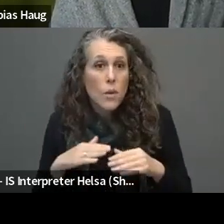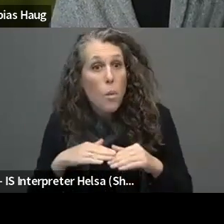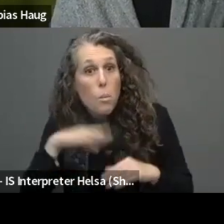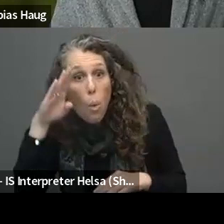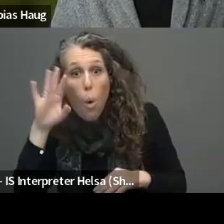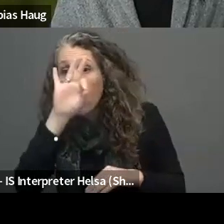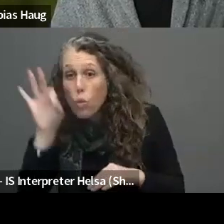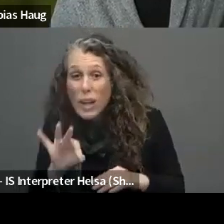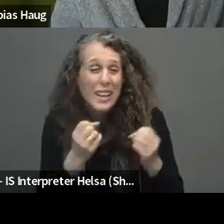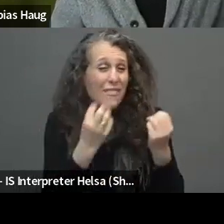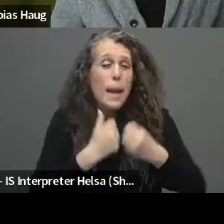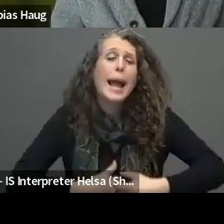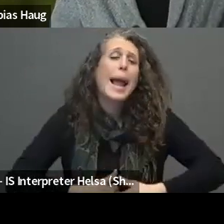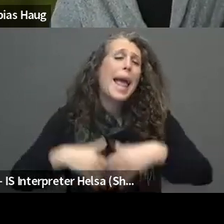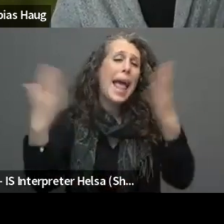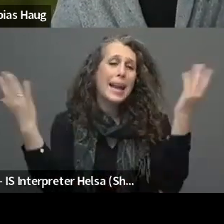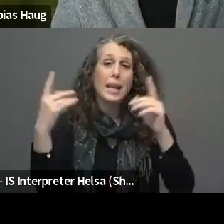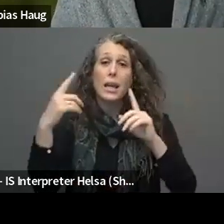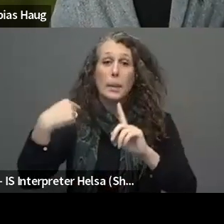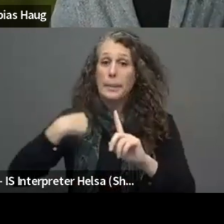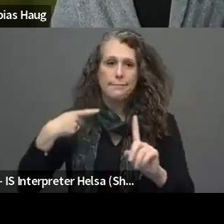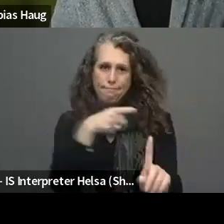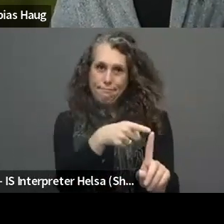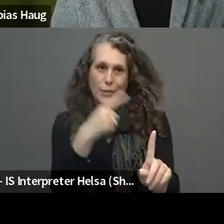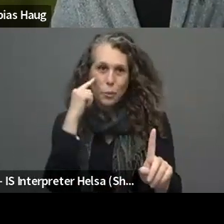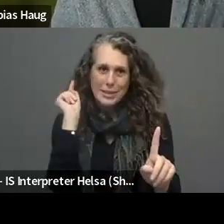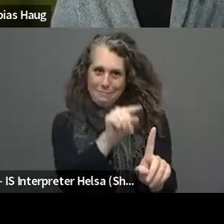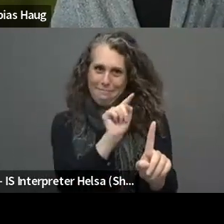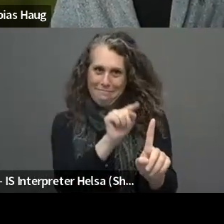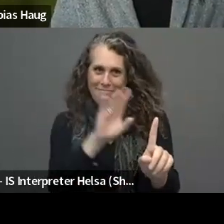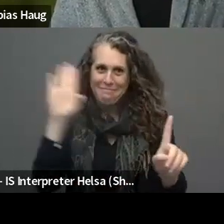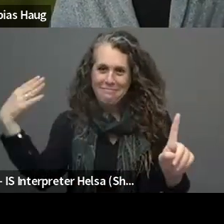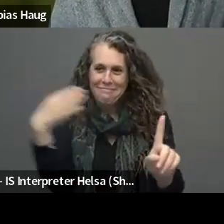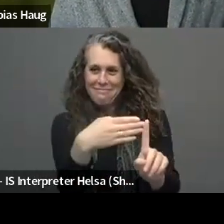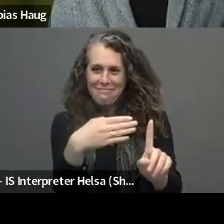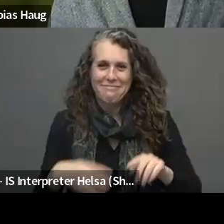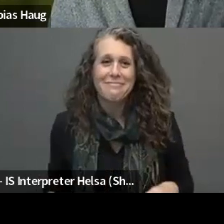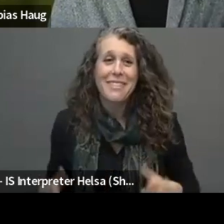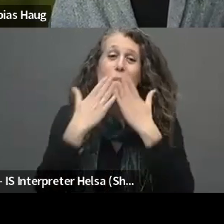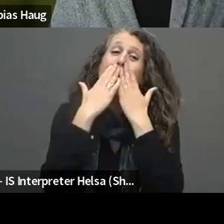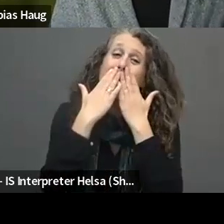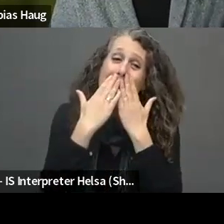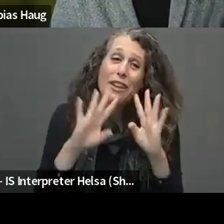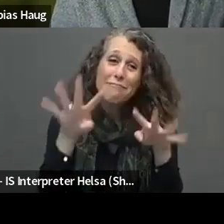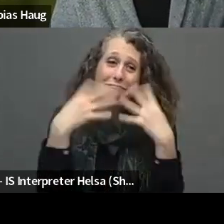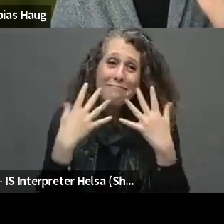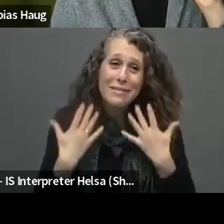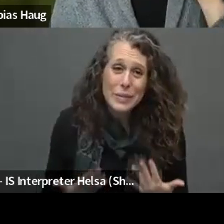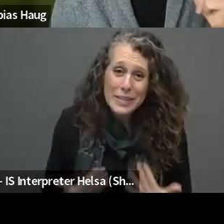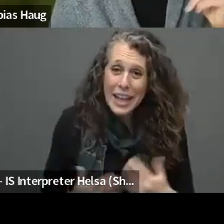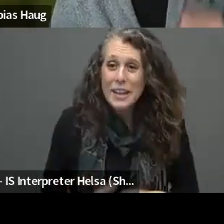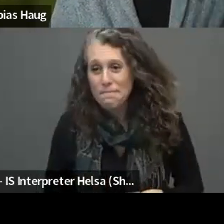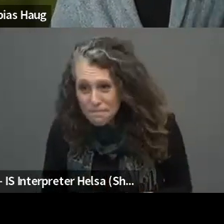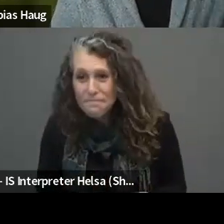feedback or whatever, Tobias is the reference person for everything. So thank you again for being here, and thank you all for